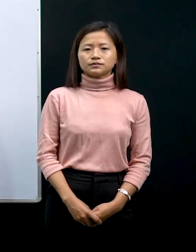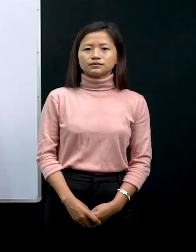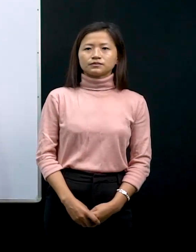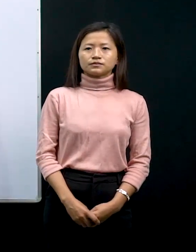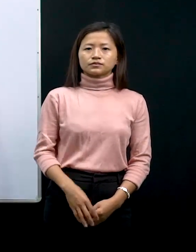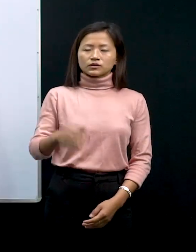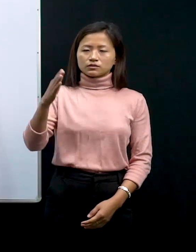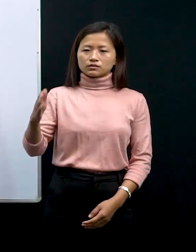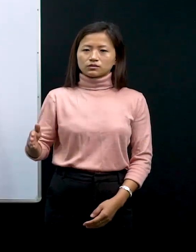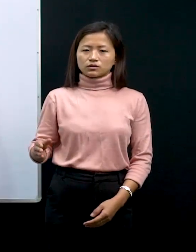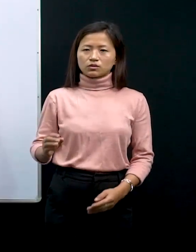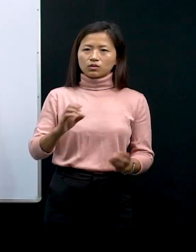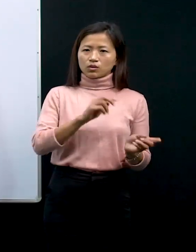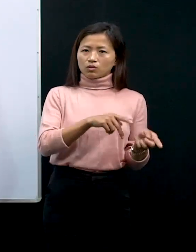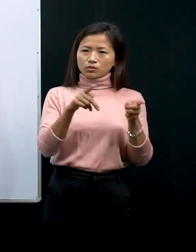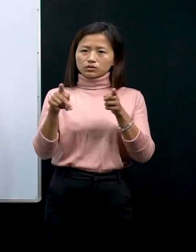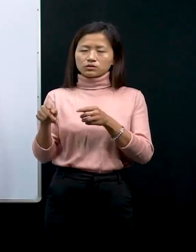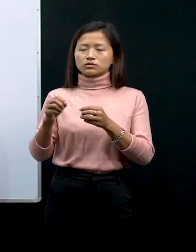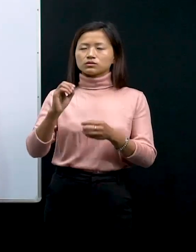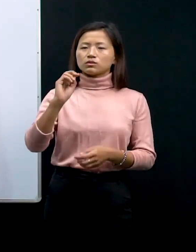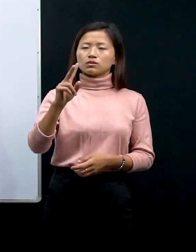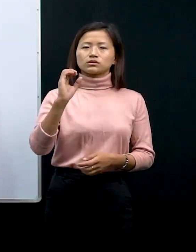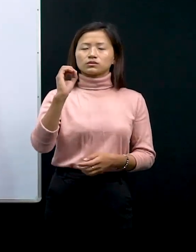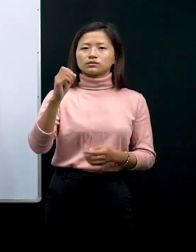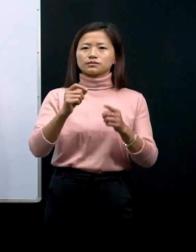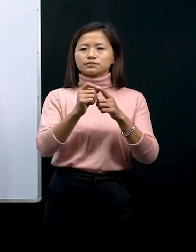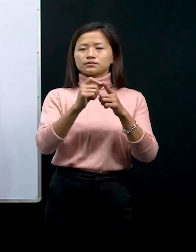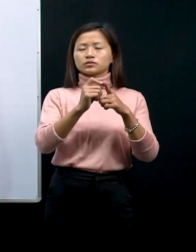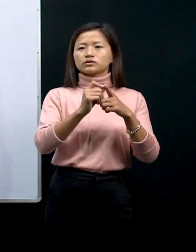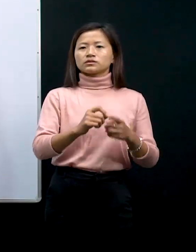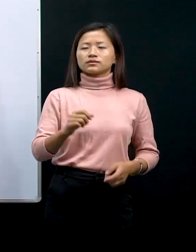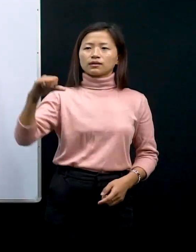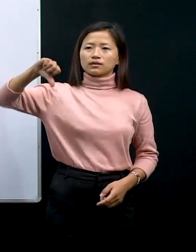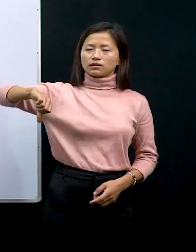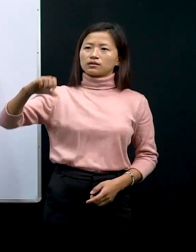the side which is opposite to 90 degree. The side which is opposite to